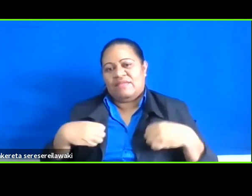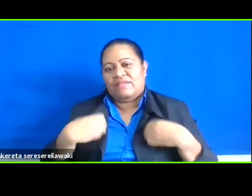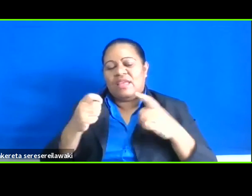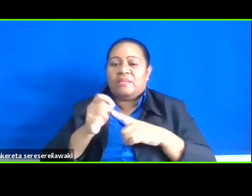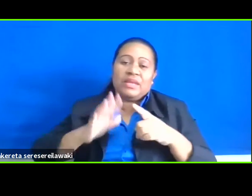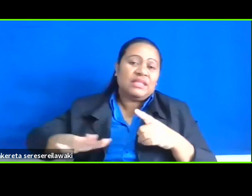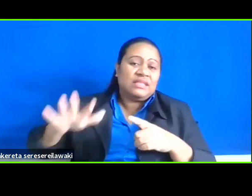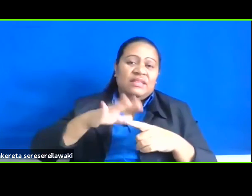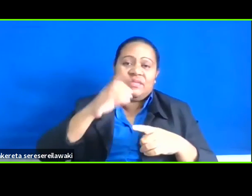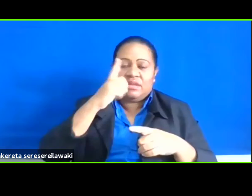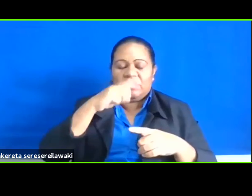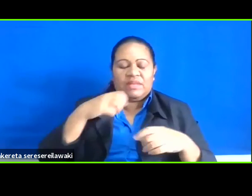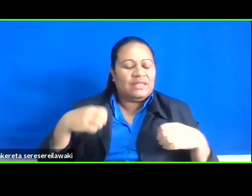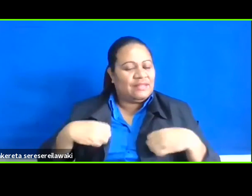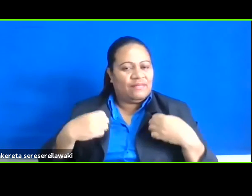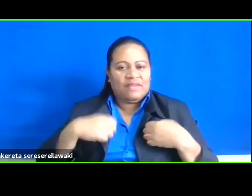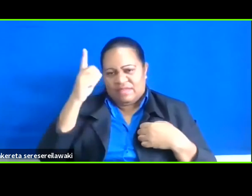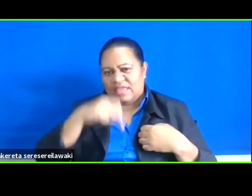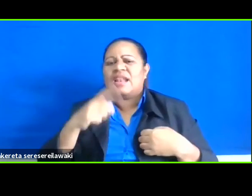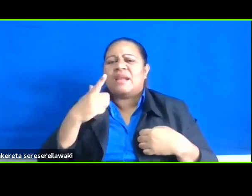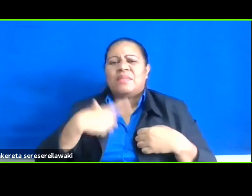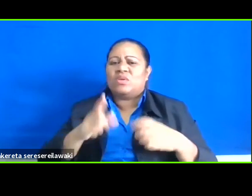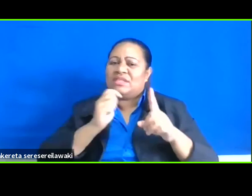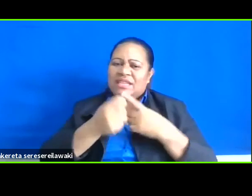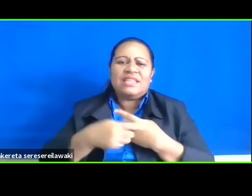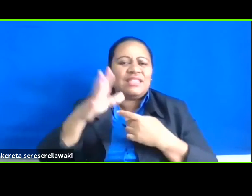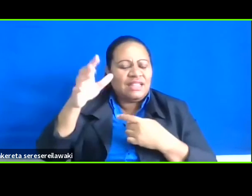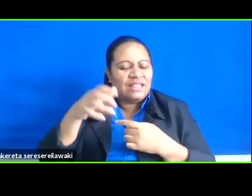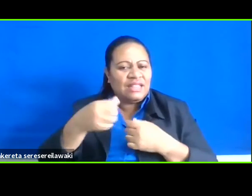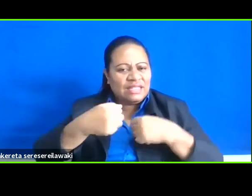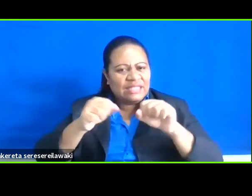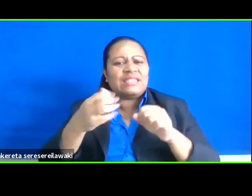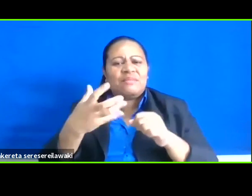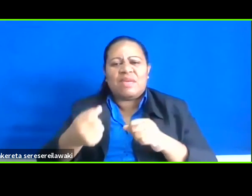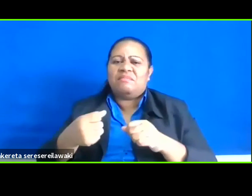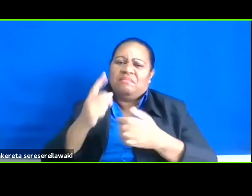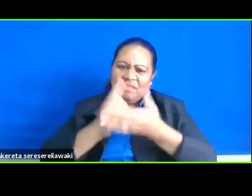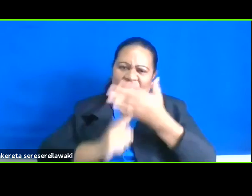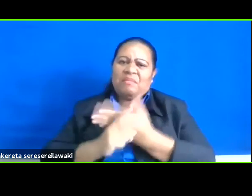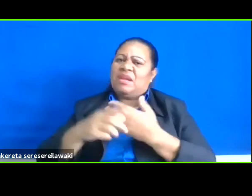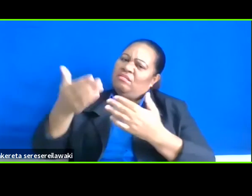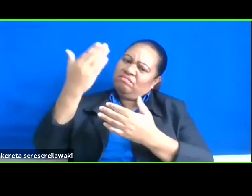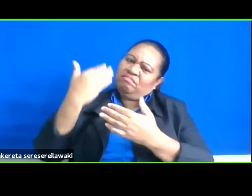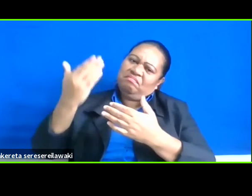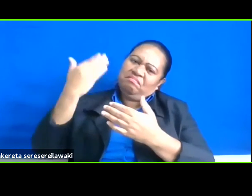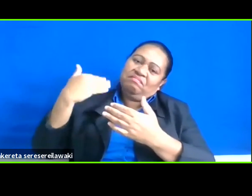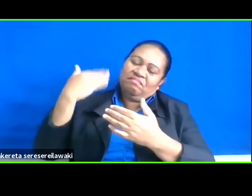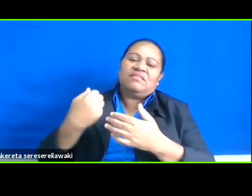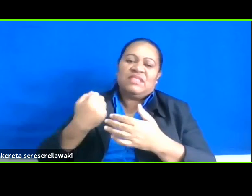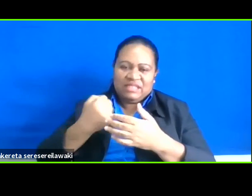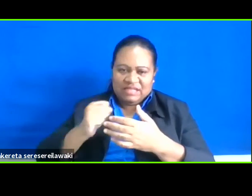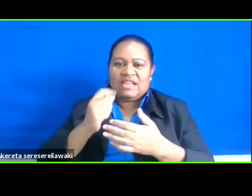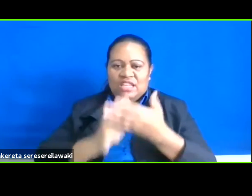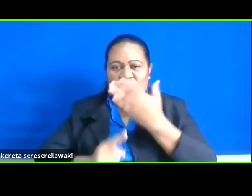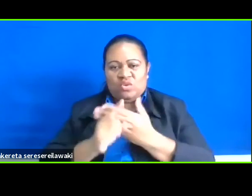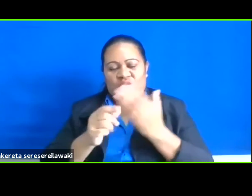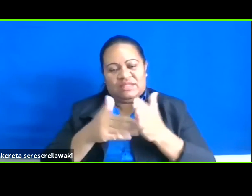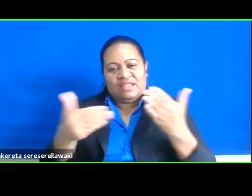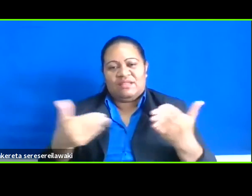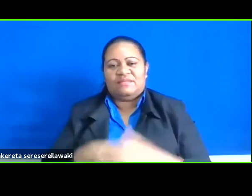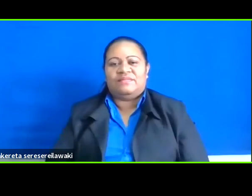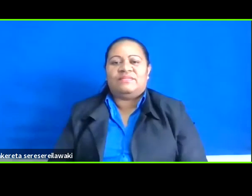survive because we had a traditional system that existed for thousands of years that's my main message that i wanted to share